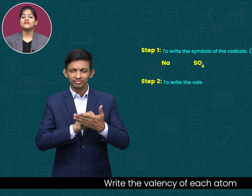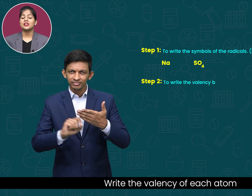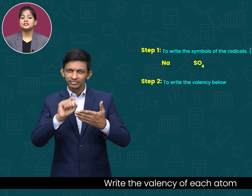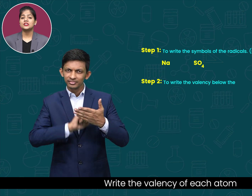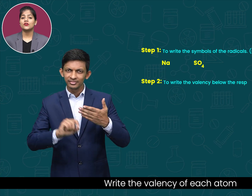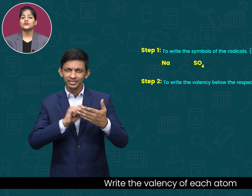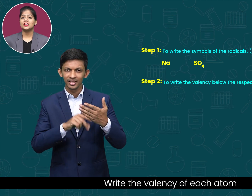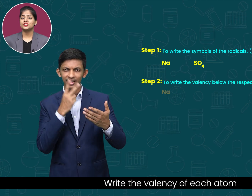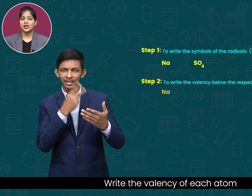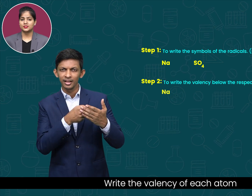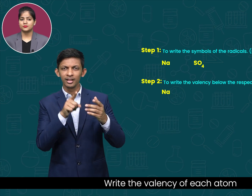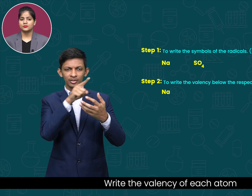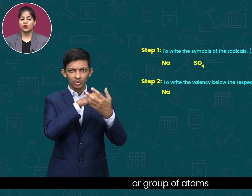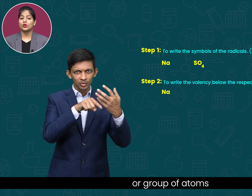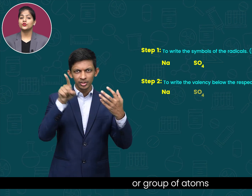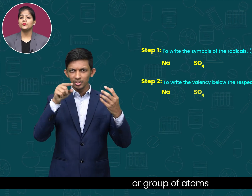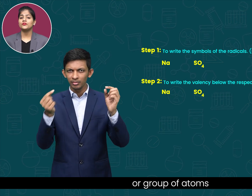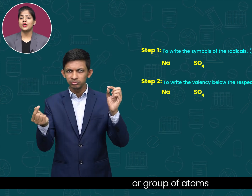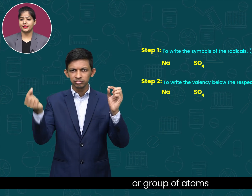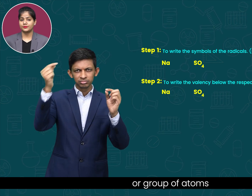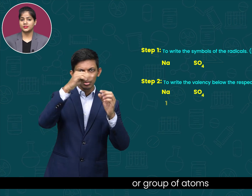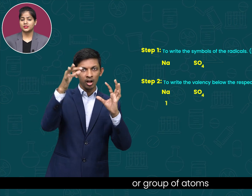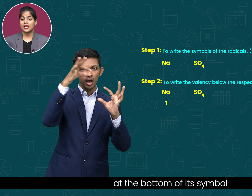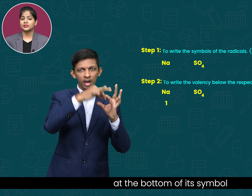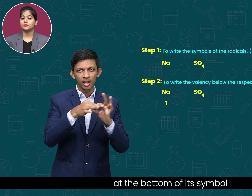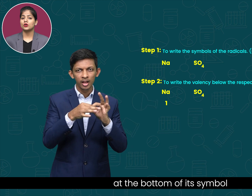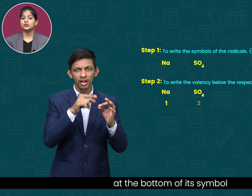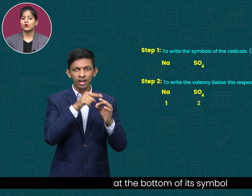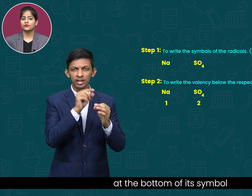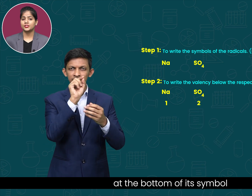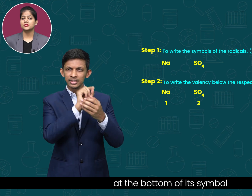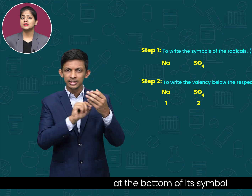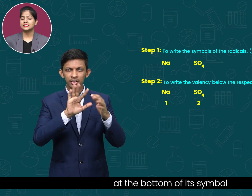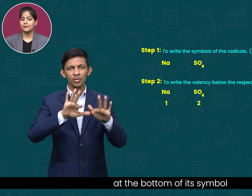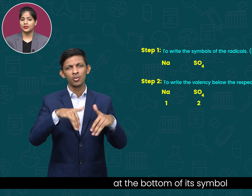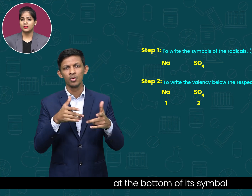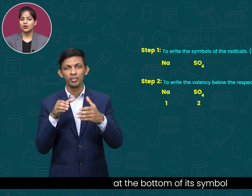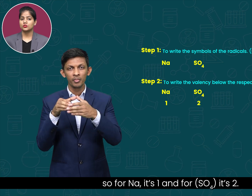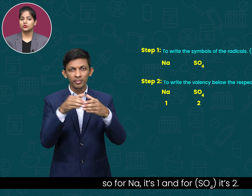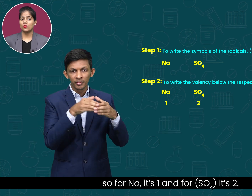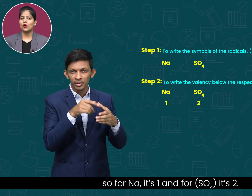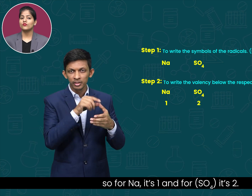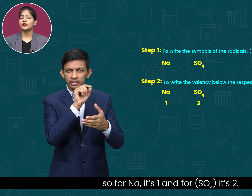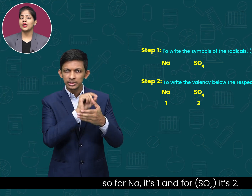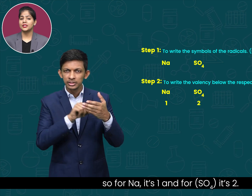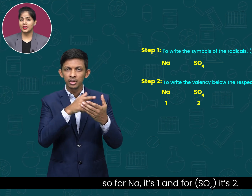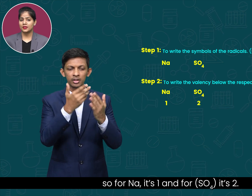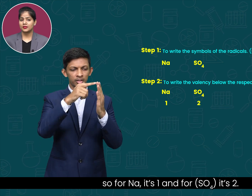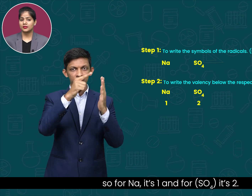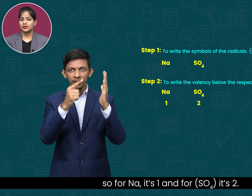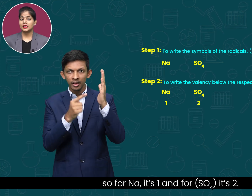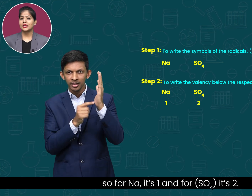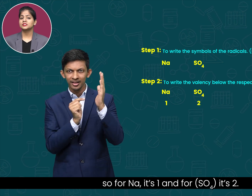Write the valency of each atom or group of atoms at the bottom of its symbol. So, for